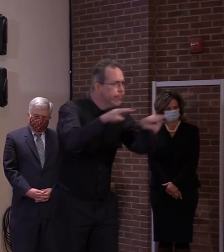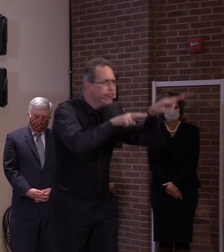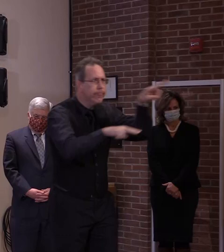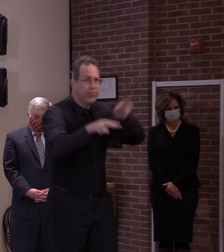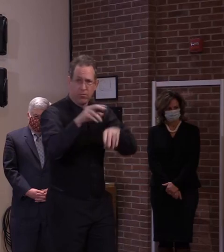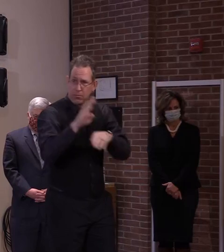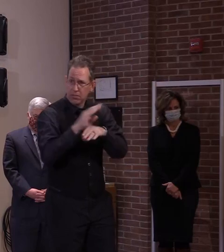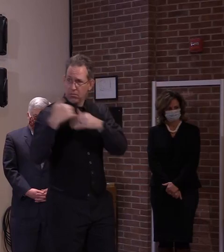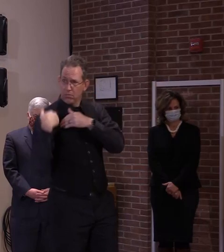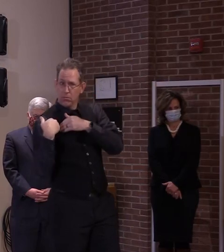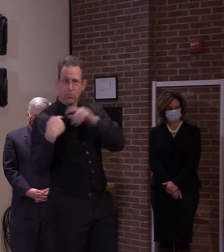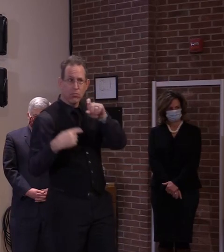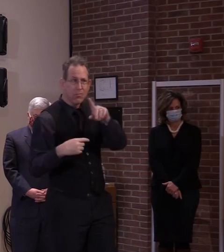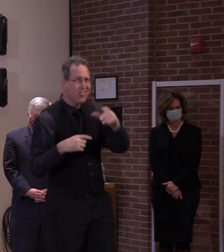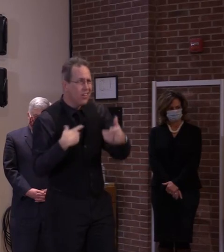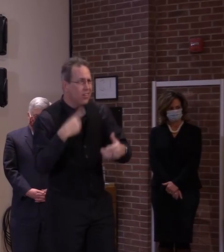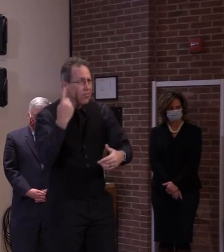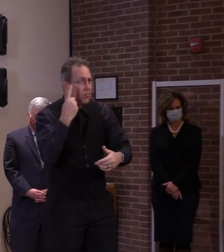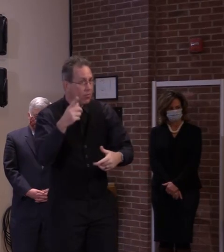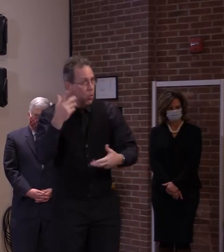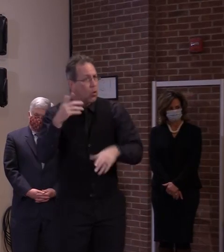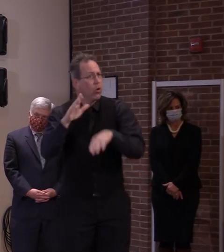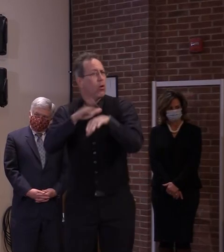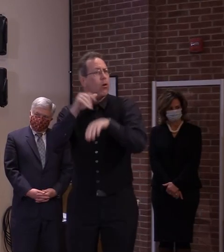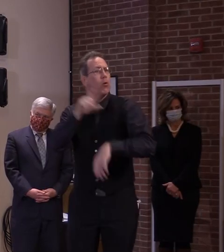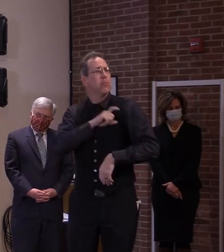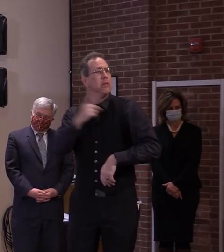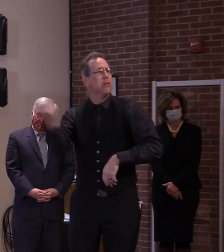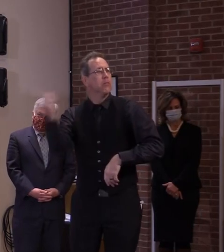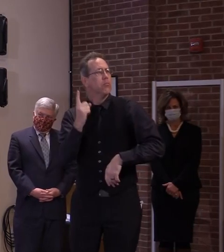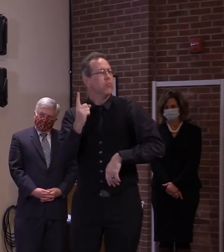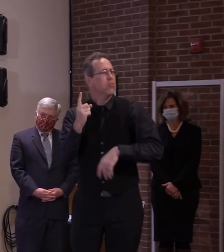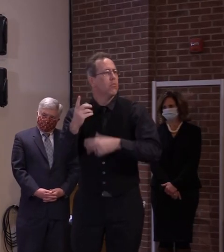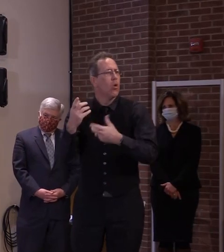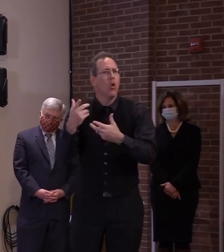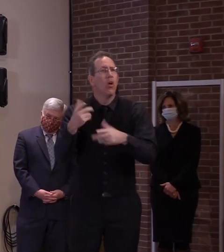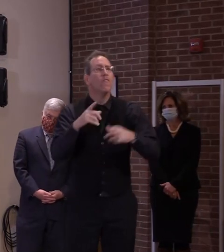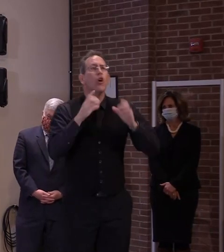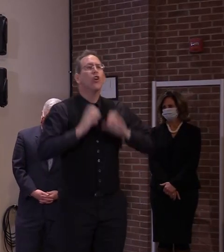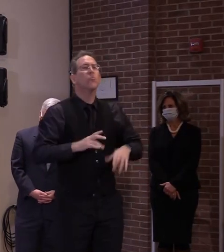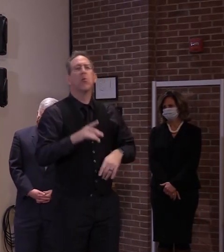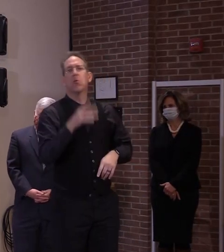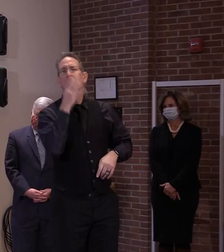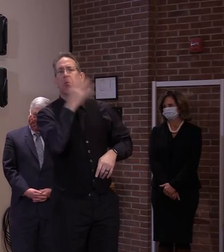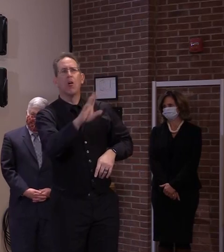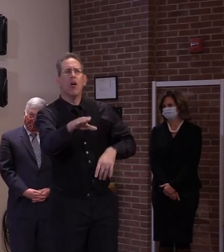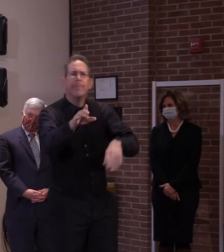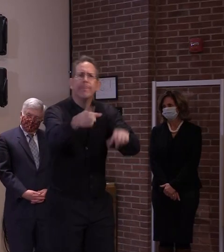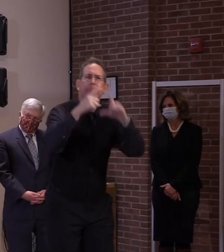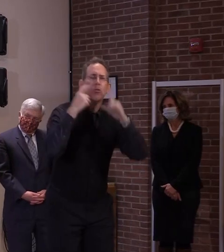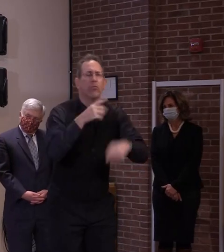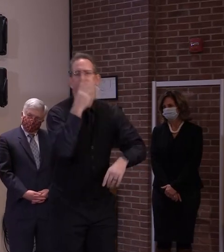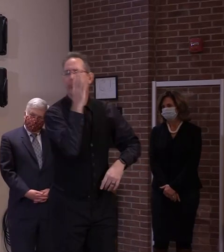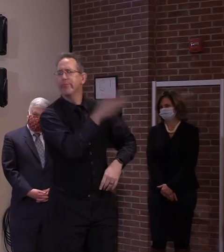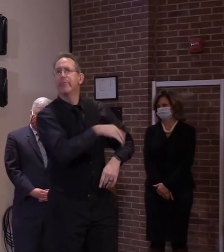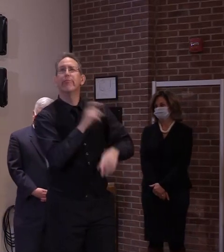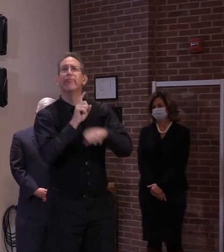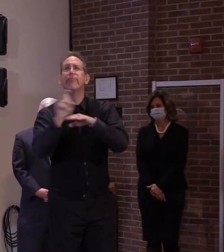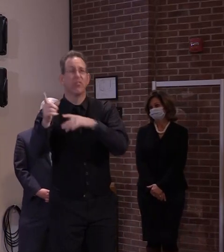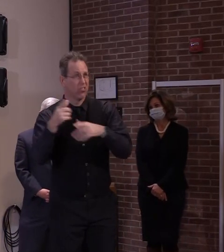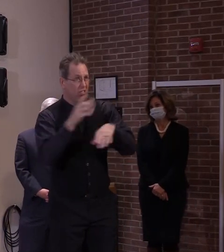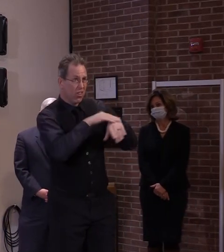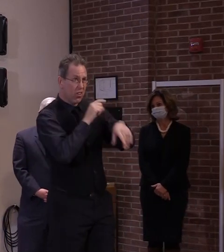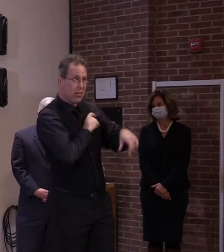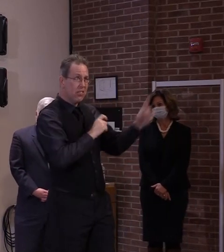have rules and customers are not following them? What should be the procedure now? And it could get, kind of ugly. Yeah, communication is